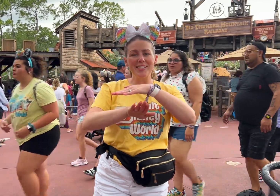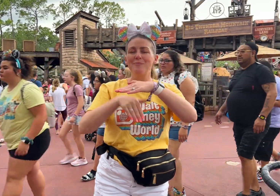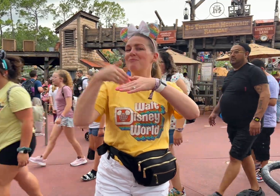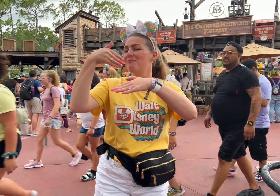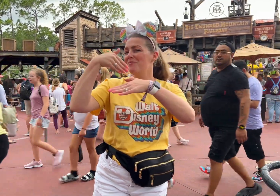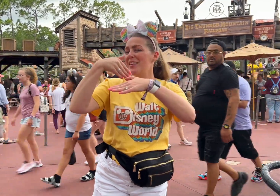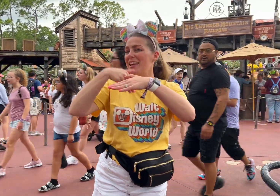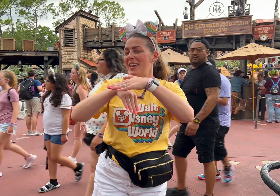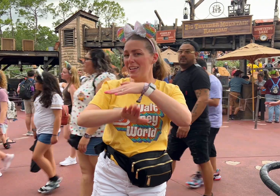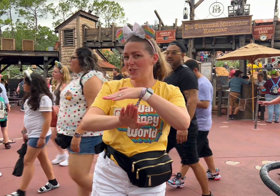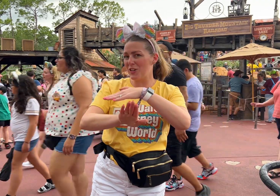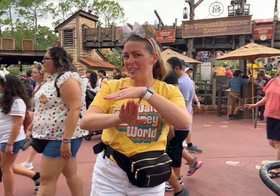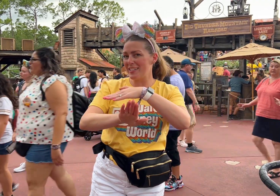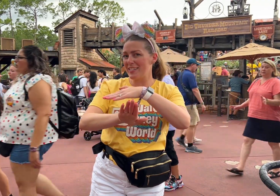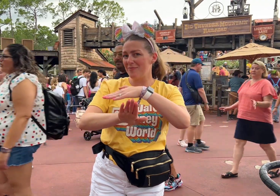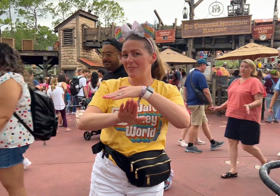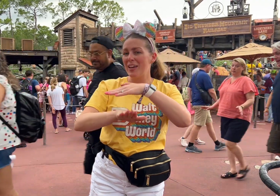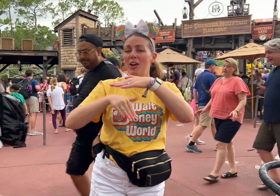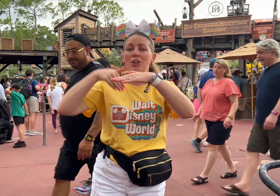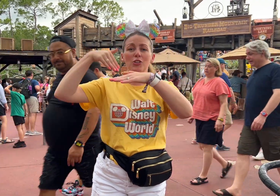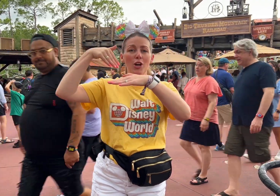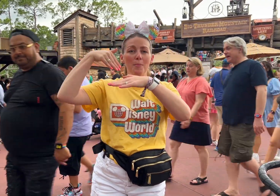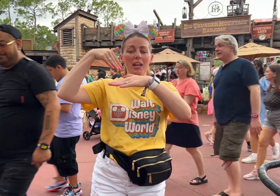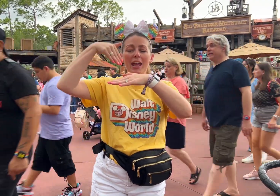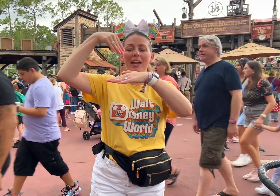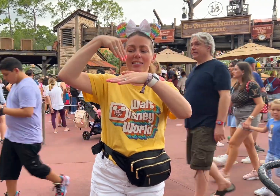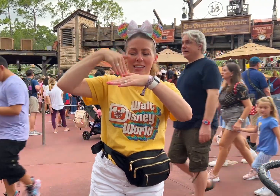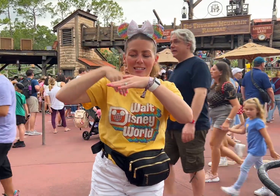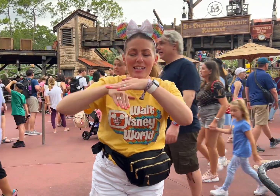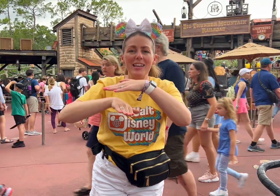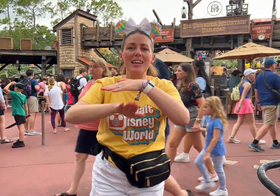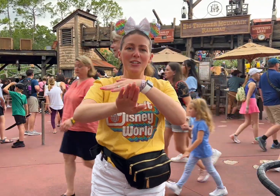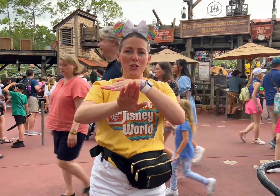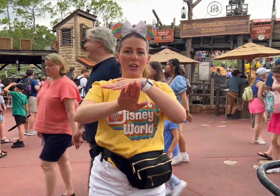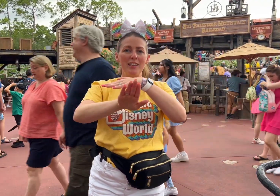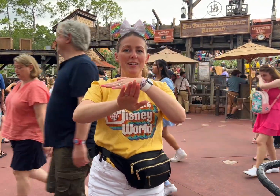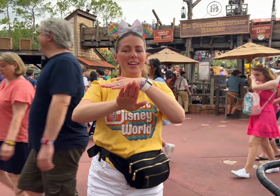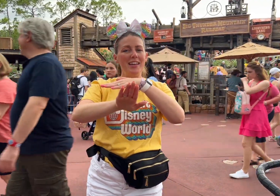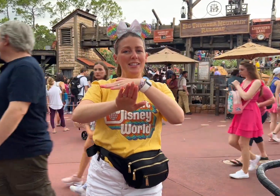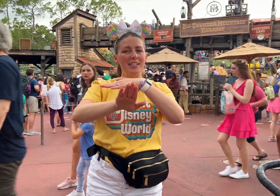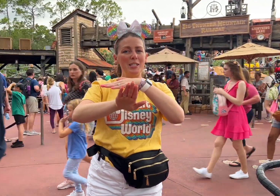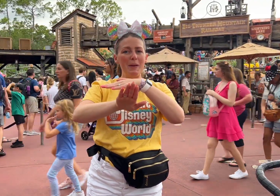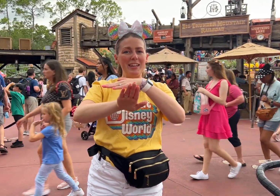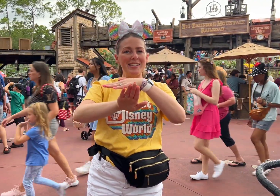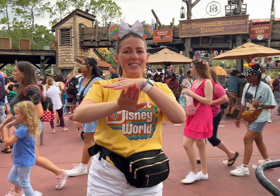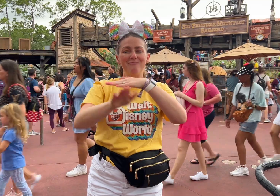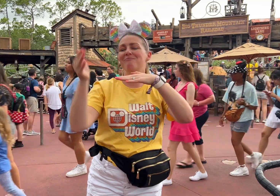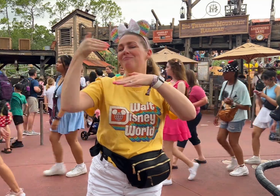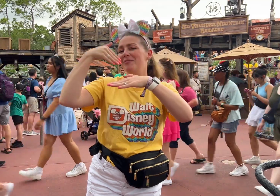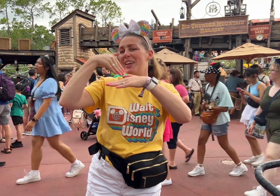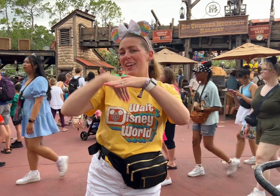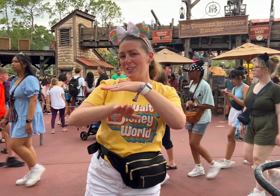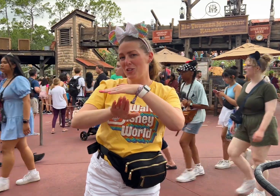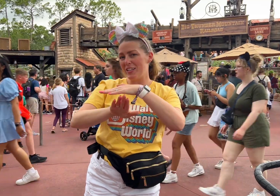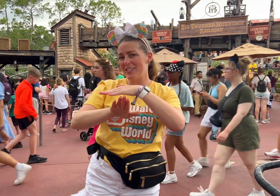Entrance. Entrance. Your dominant hand is entering into the space.